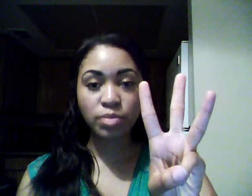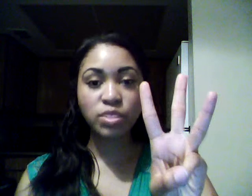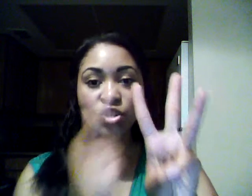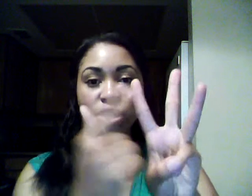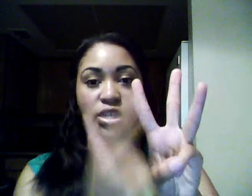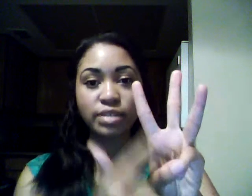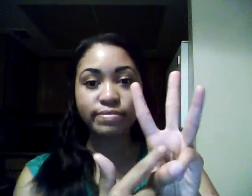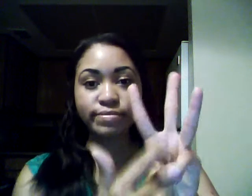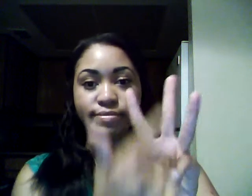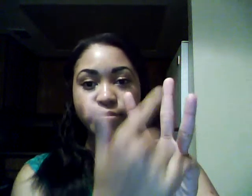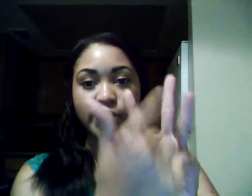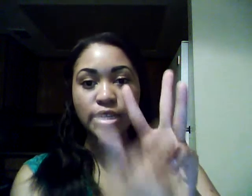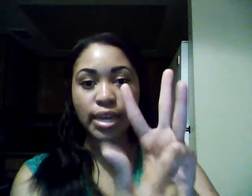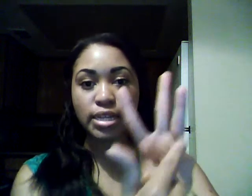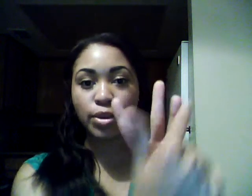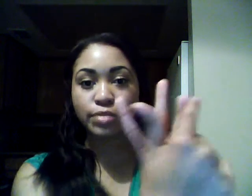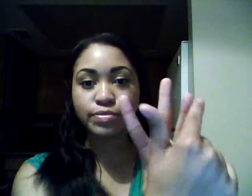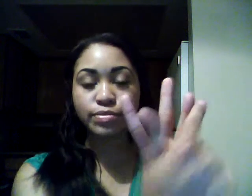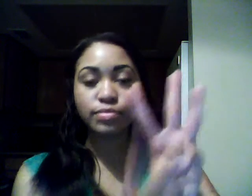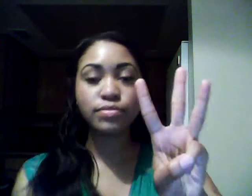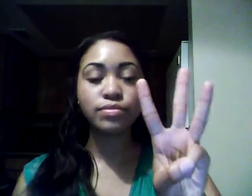So if you trace it, looks like a W.